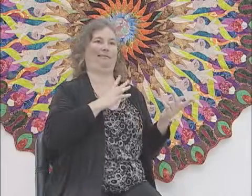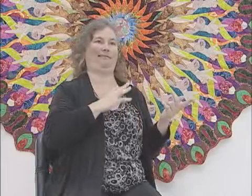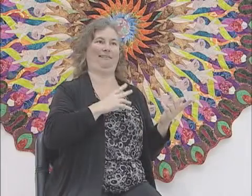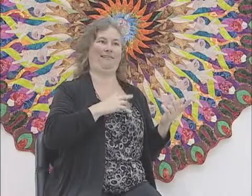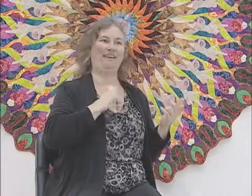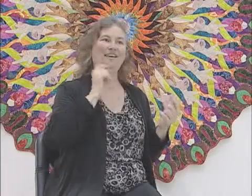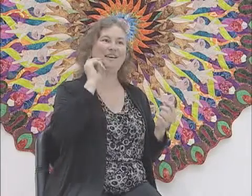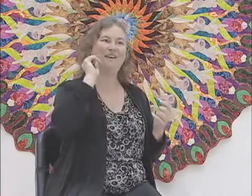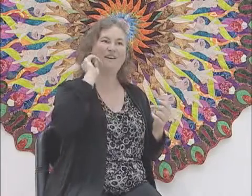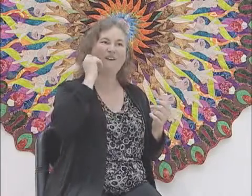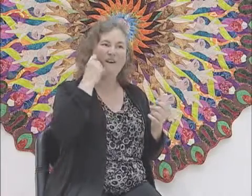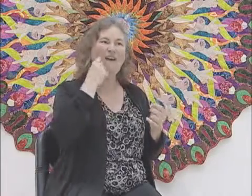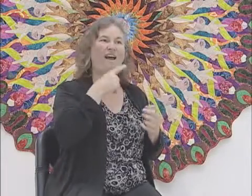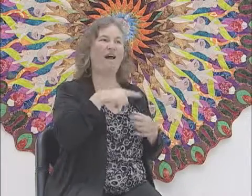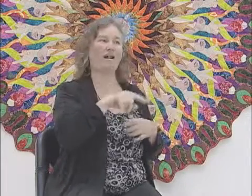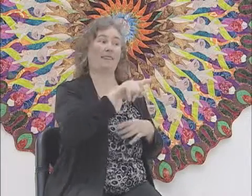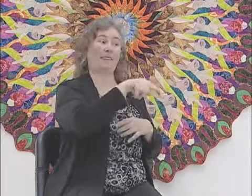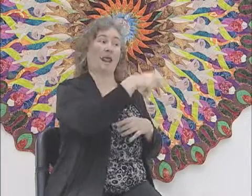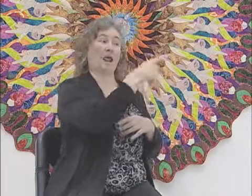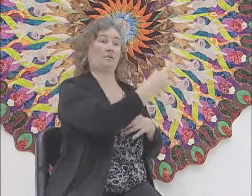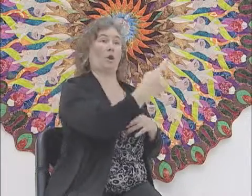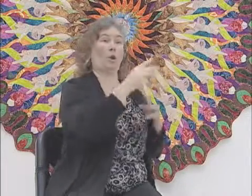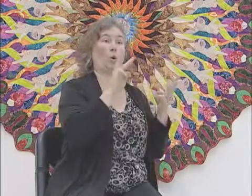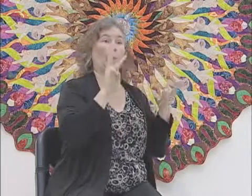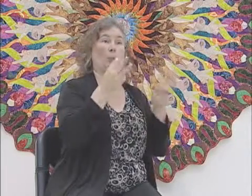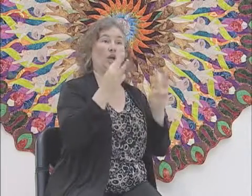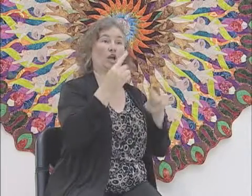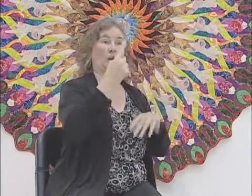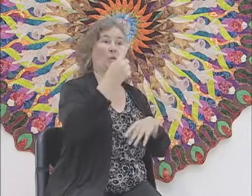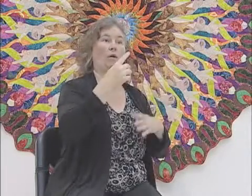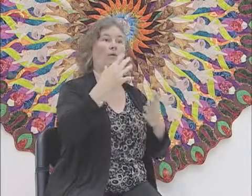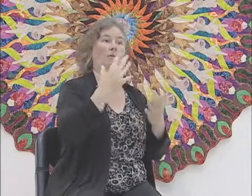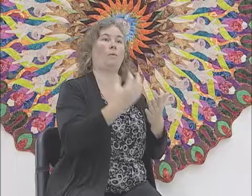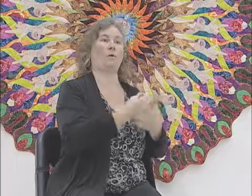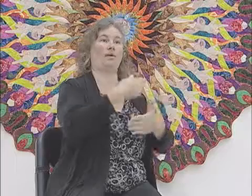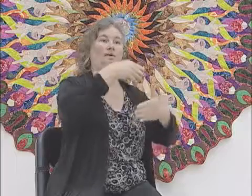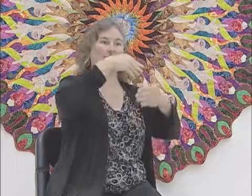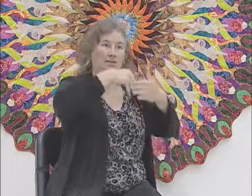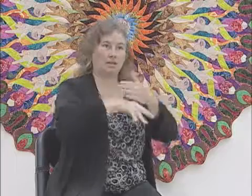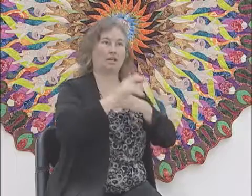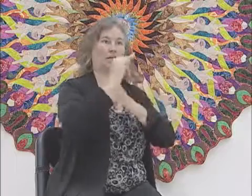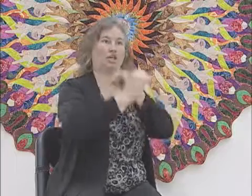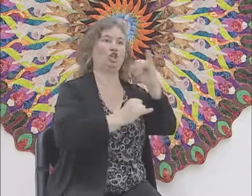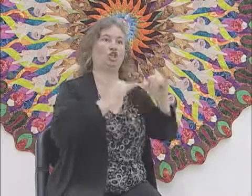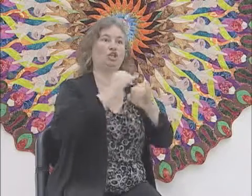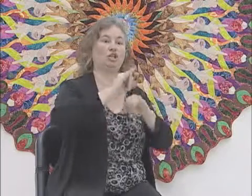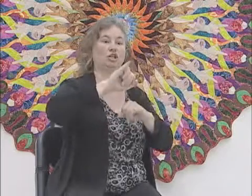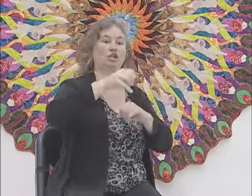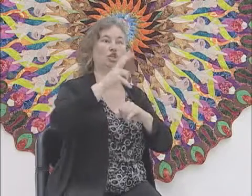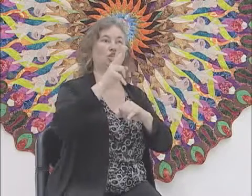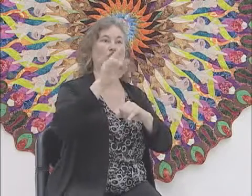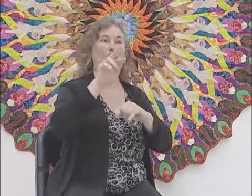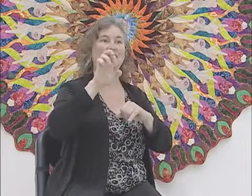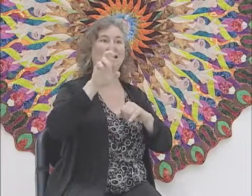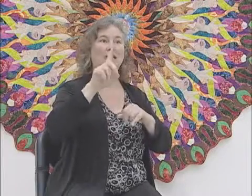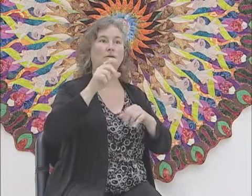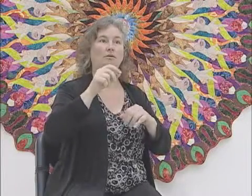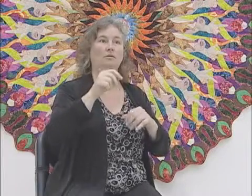Well, it turned out great. It was so cool. The one panel that represented winter actually got into an international juried